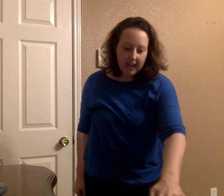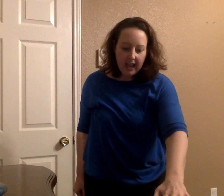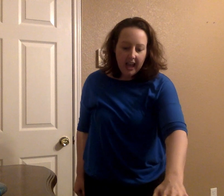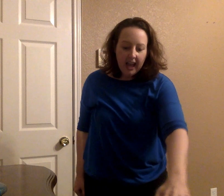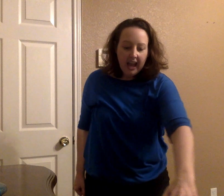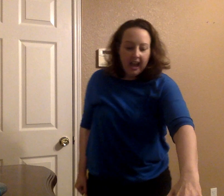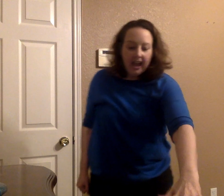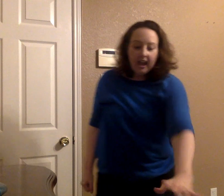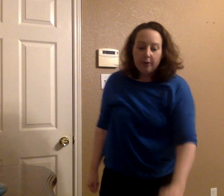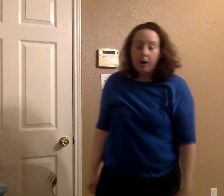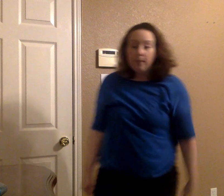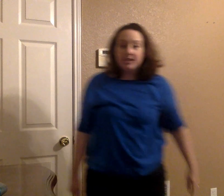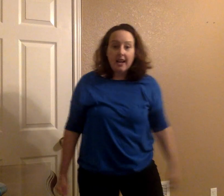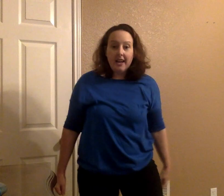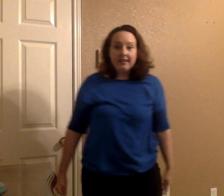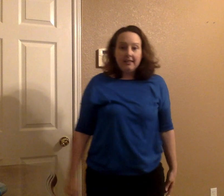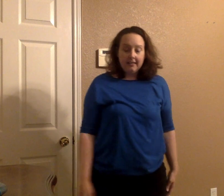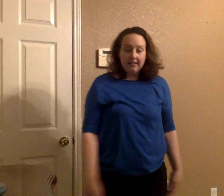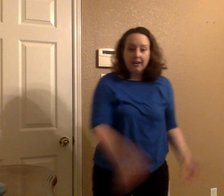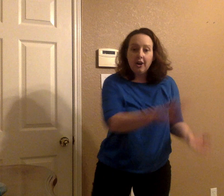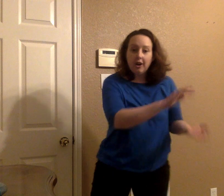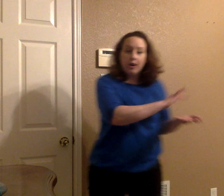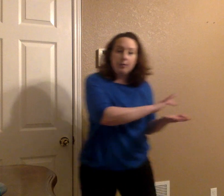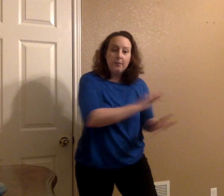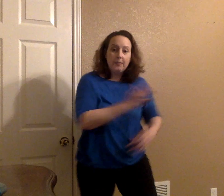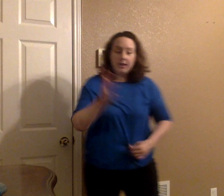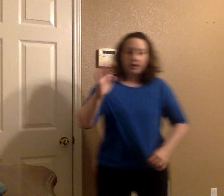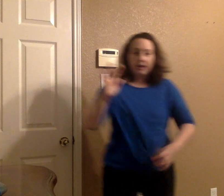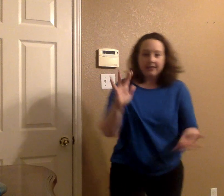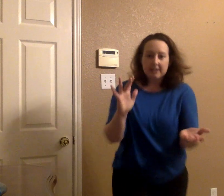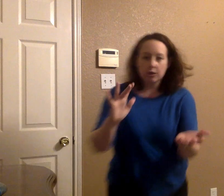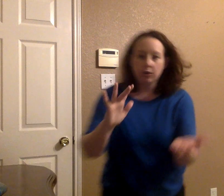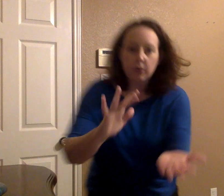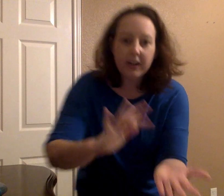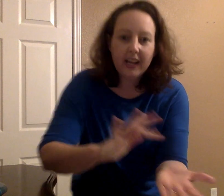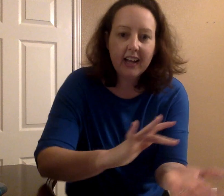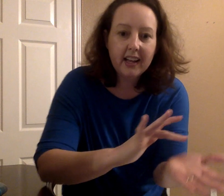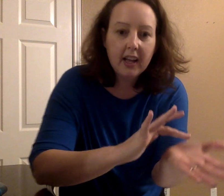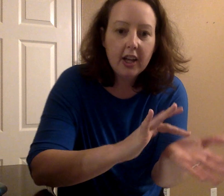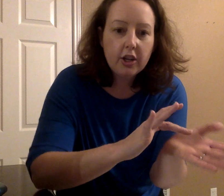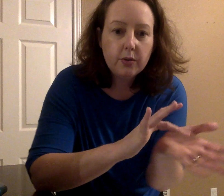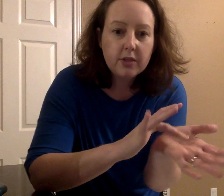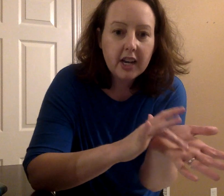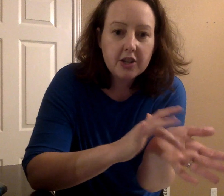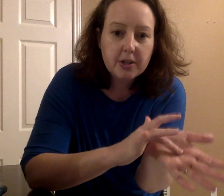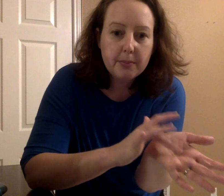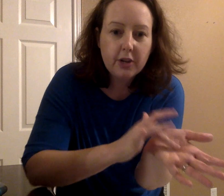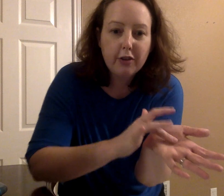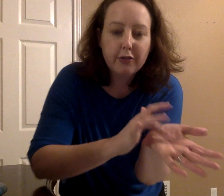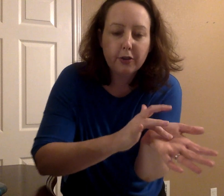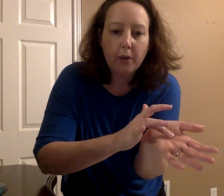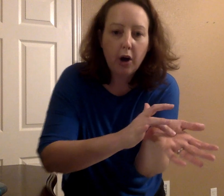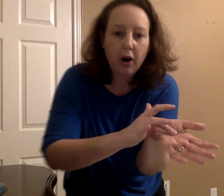we're almost done, okay this Gloria, you touch the middle of your palm,